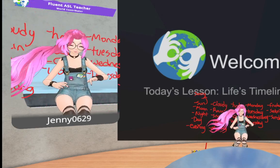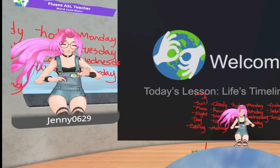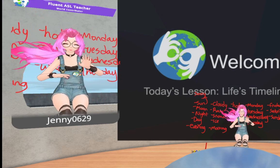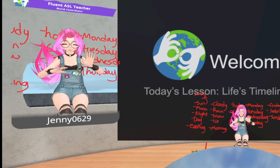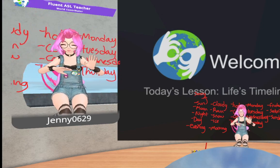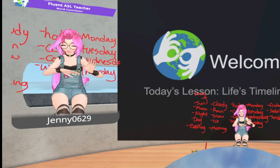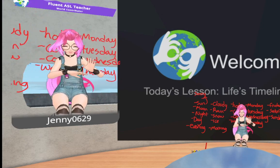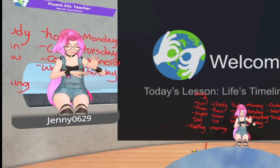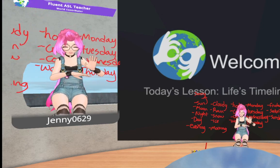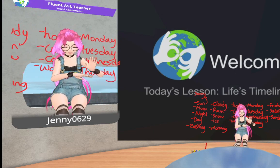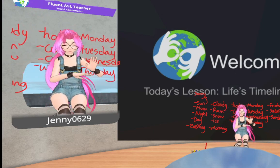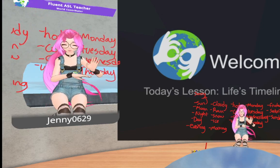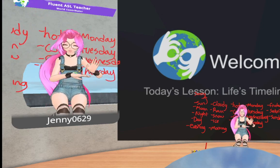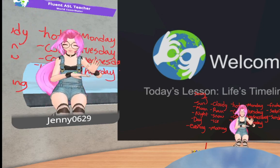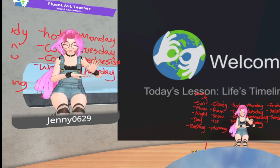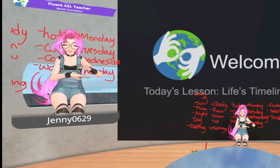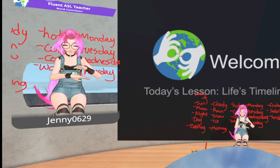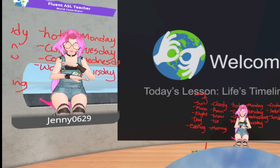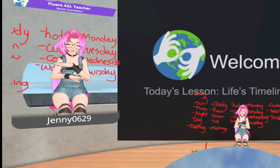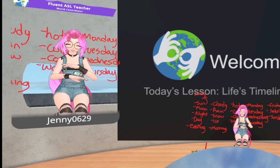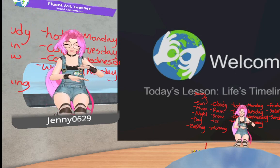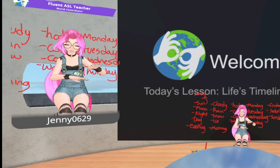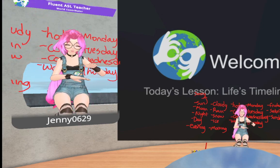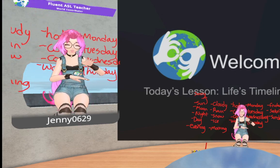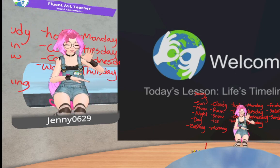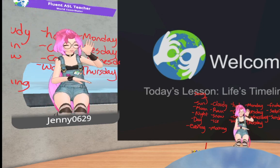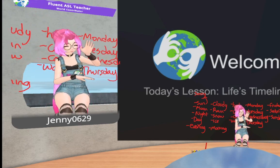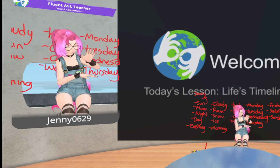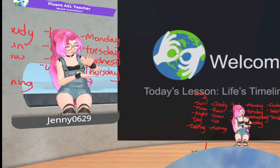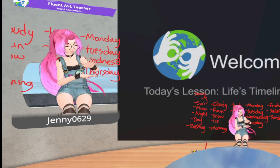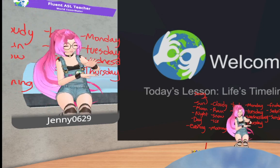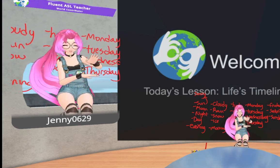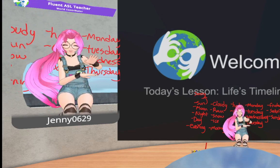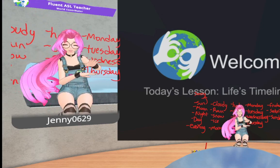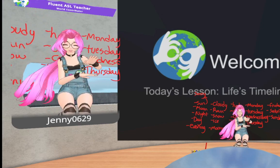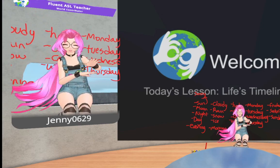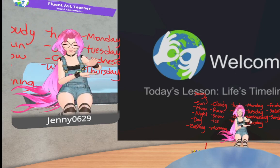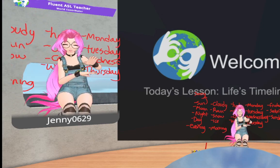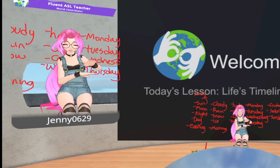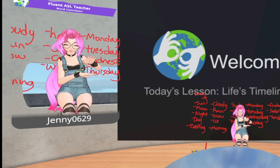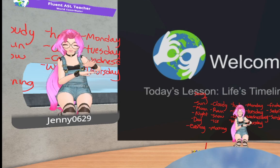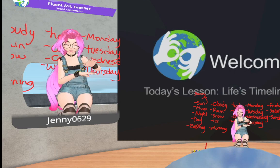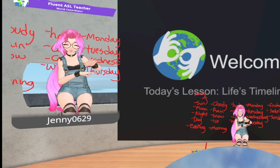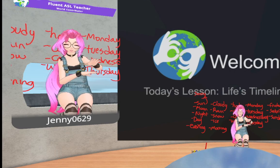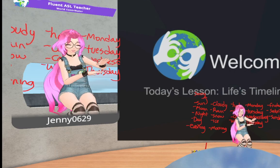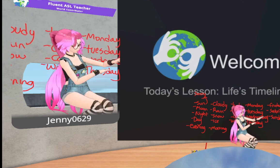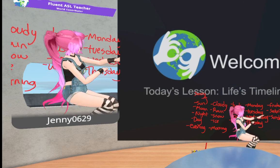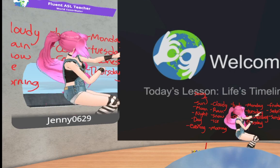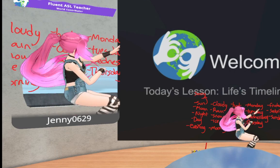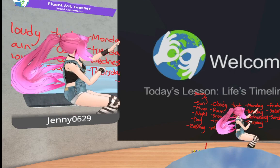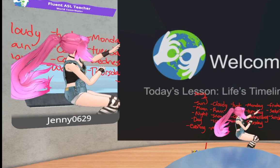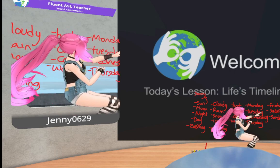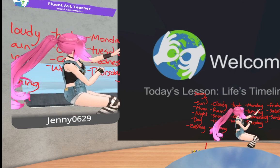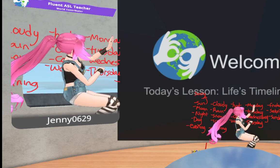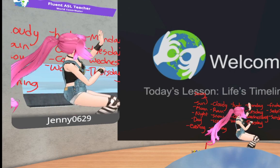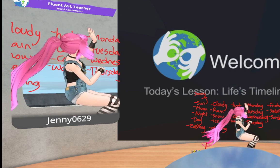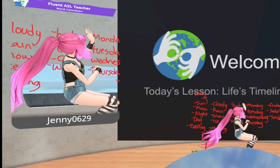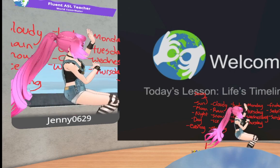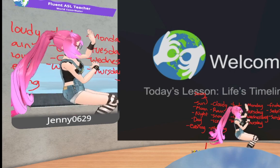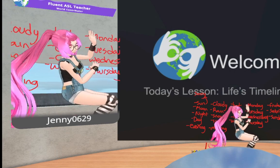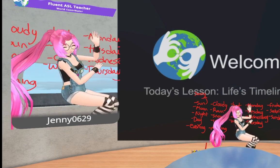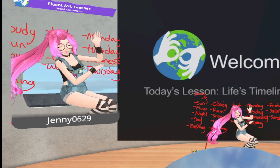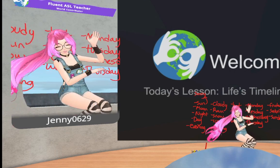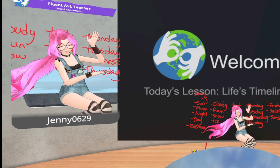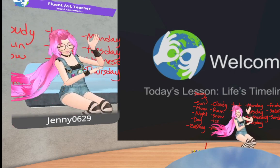is, you have that flat hand again representing the horizon, and then we're going to be having our hand down here because that's where the sun is. The sun